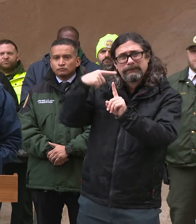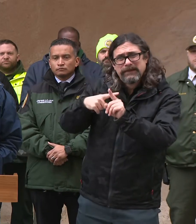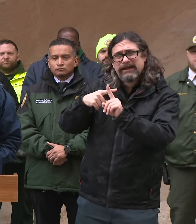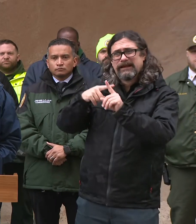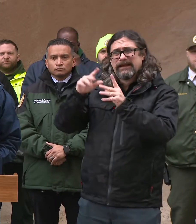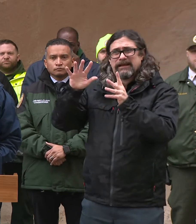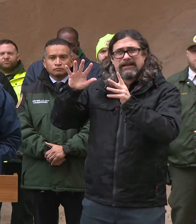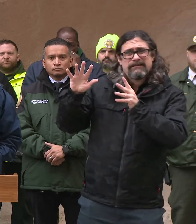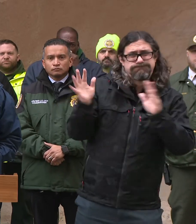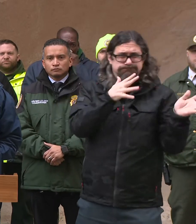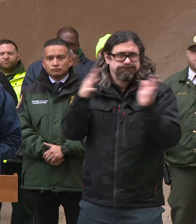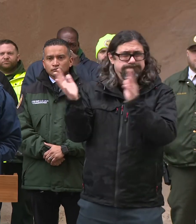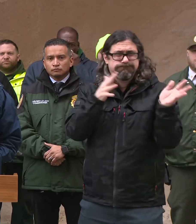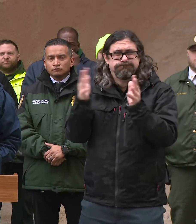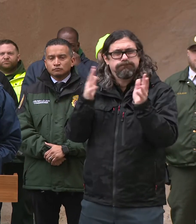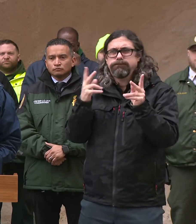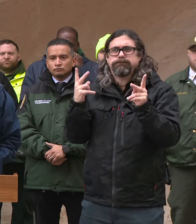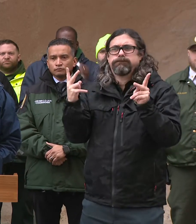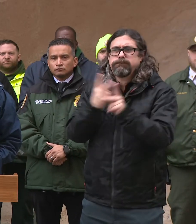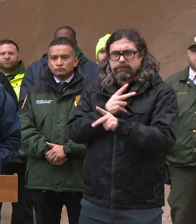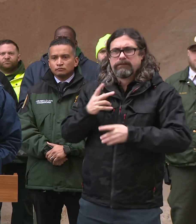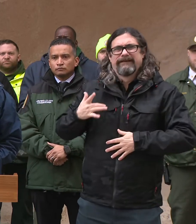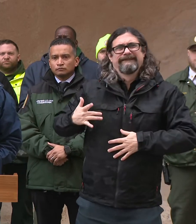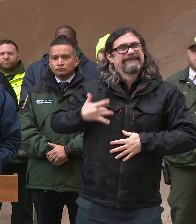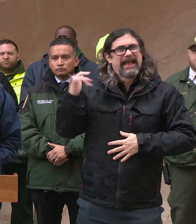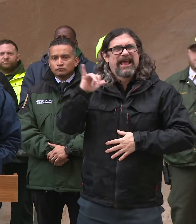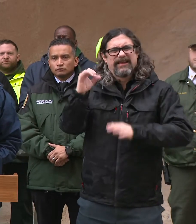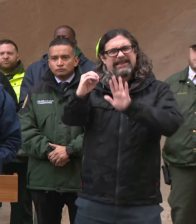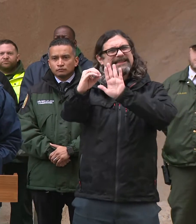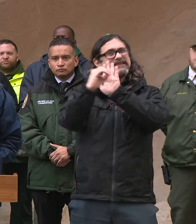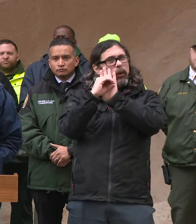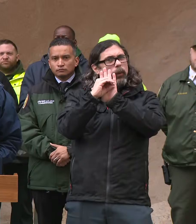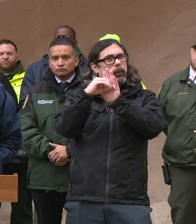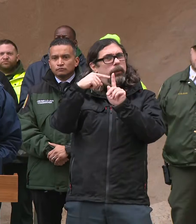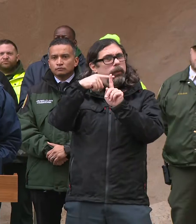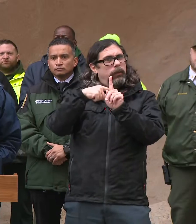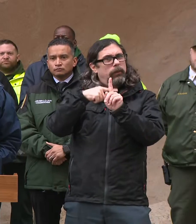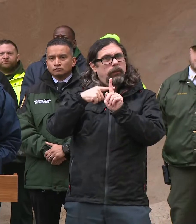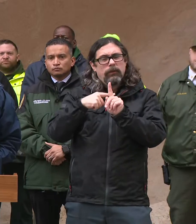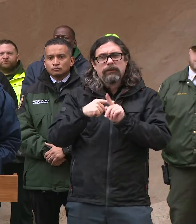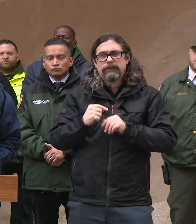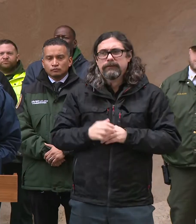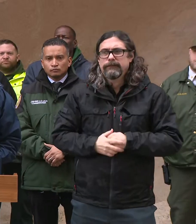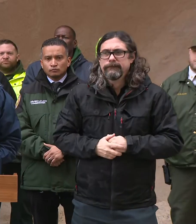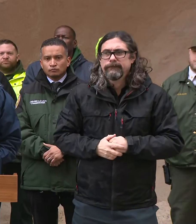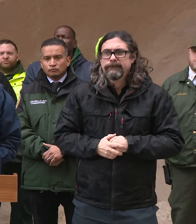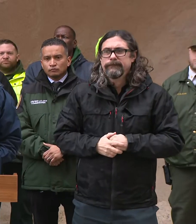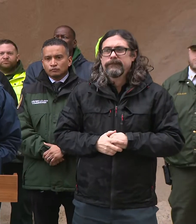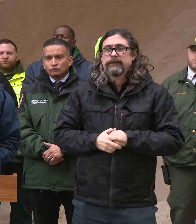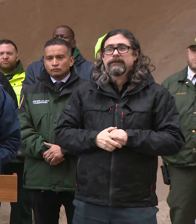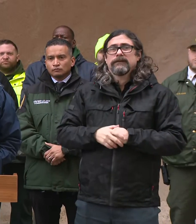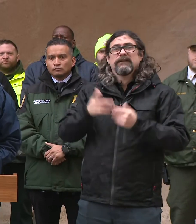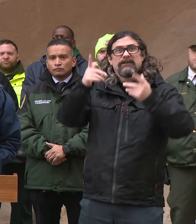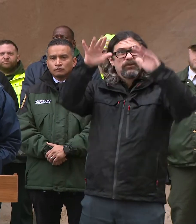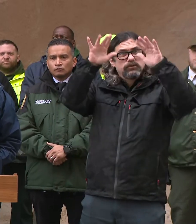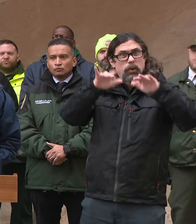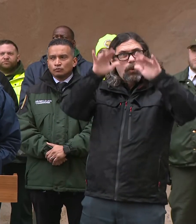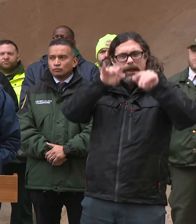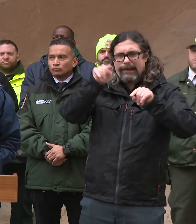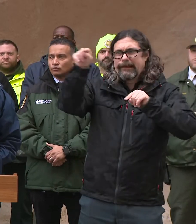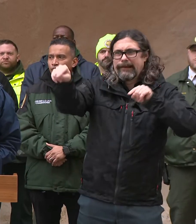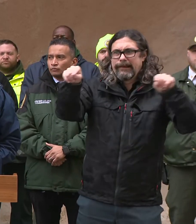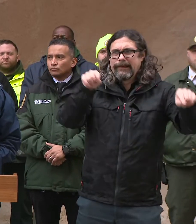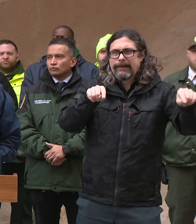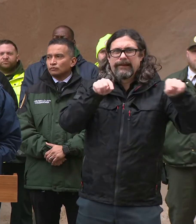degrees. The snow and cold can result in widespread travel, emergencies, and just disruptions. So we're asking people to use